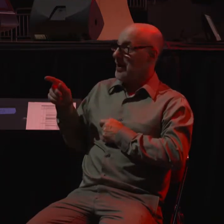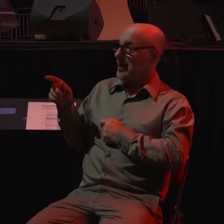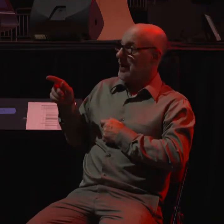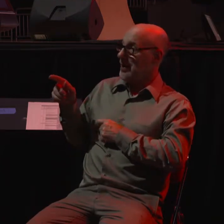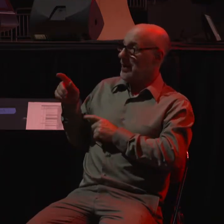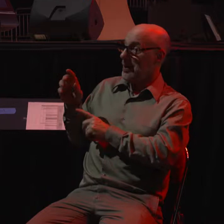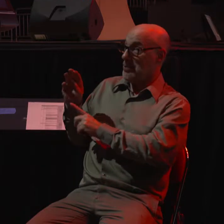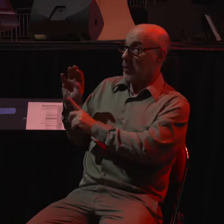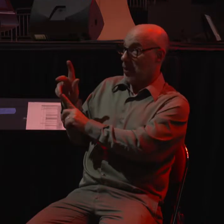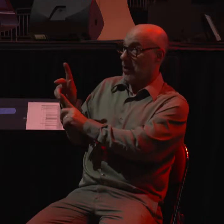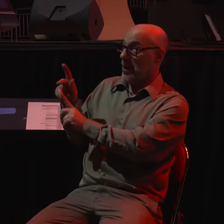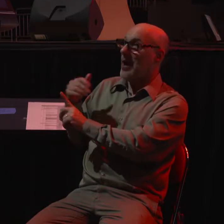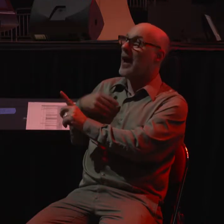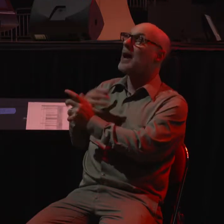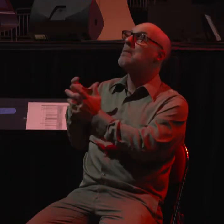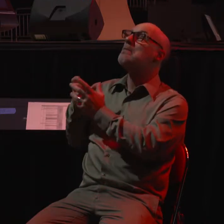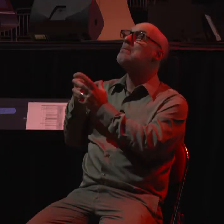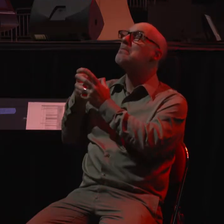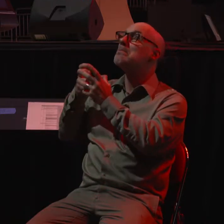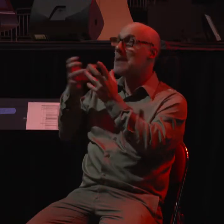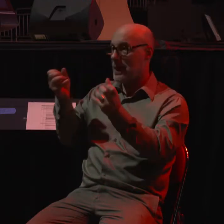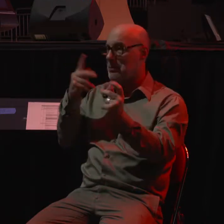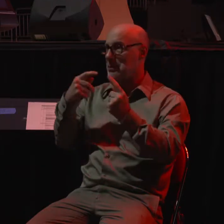dealt with opposition. So,